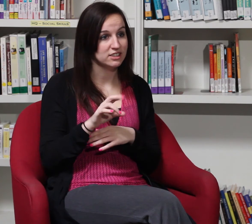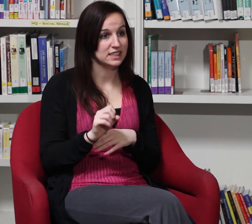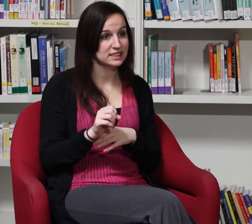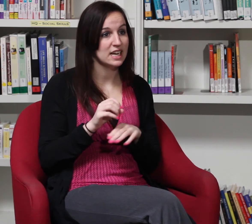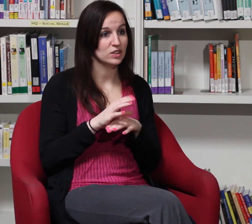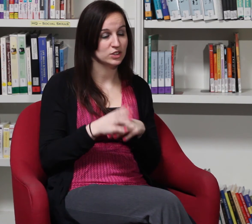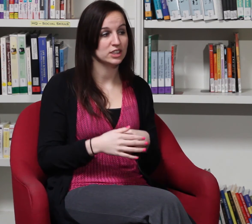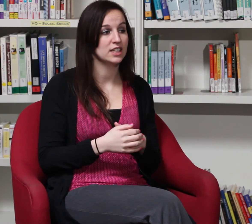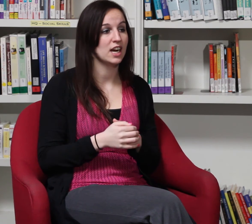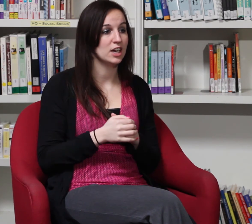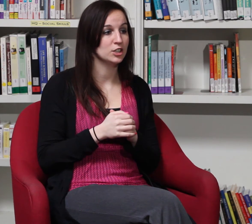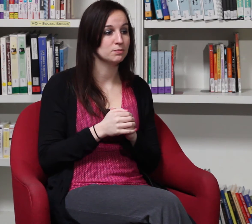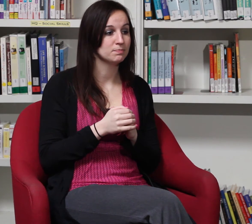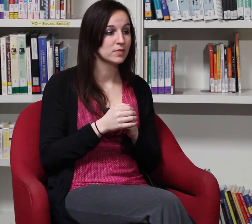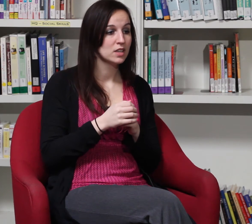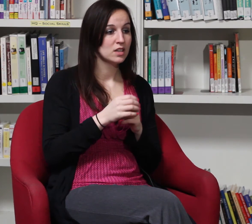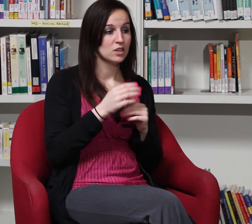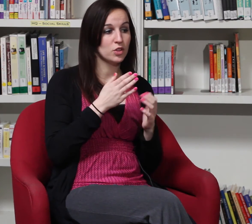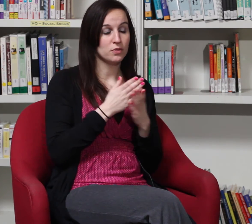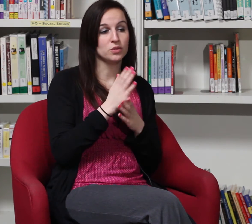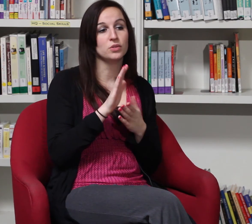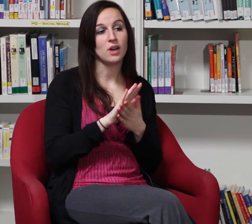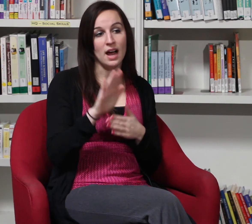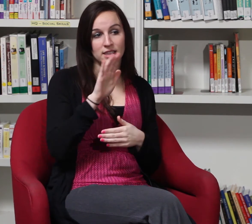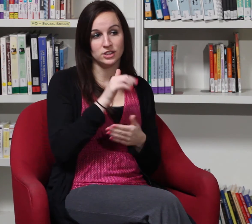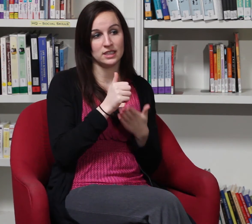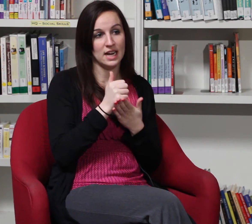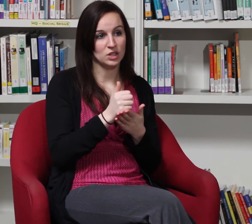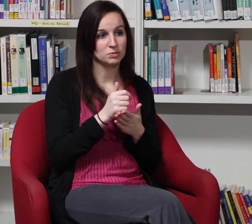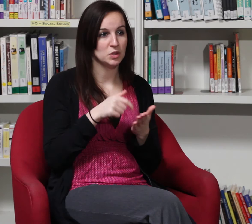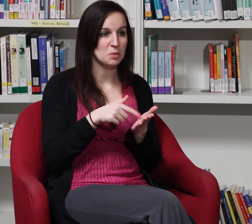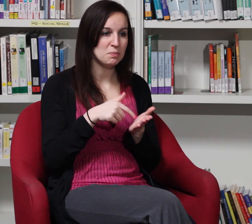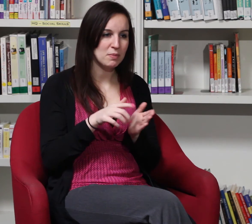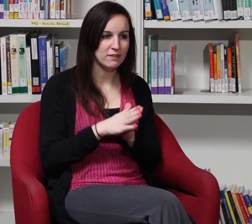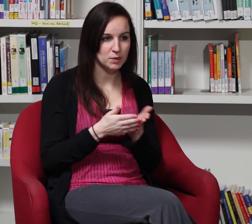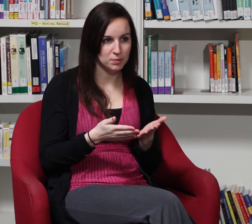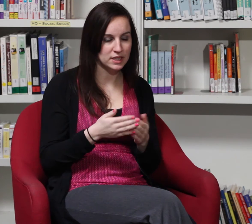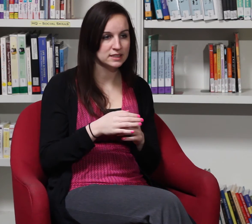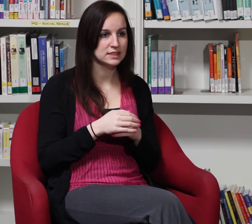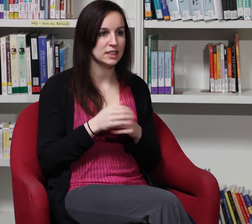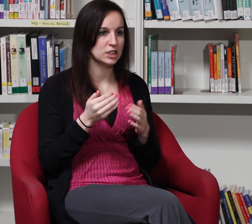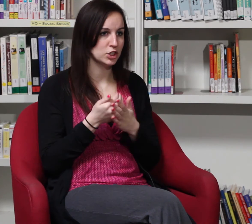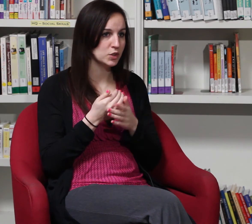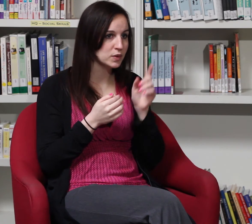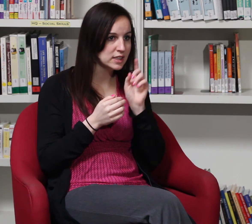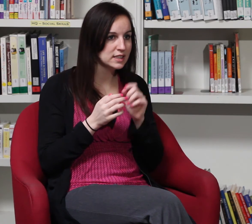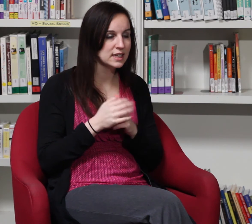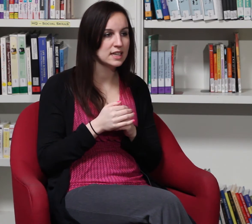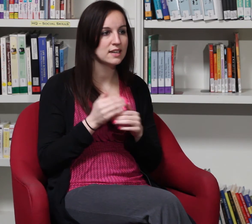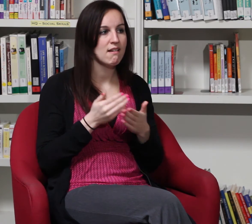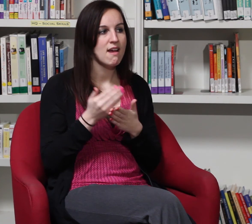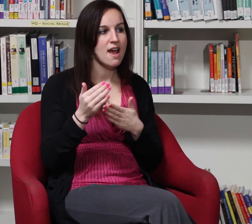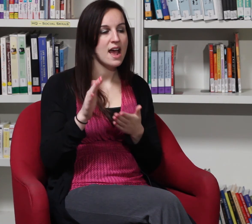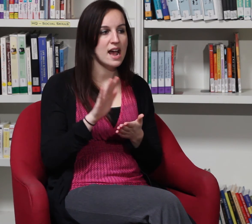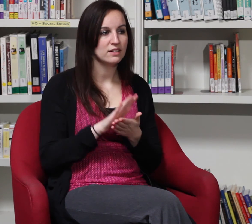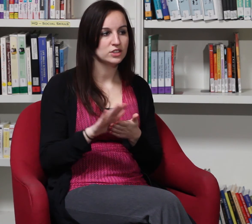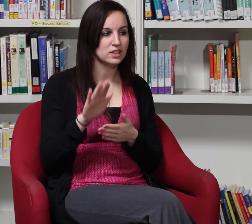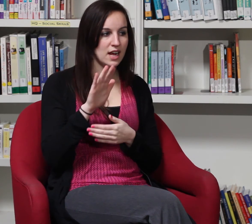DRS counselor. Through college, they have paperwork, then a new hearing aid. After